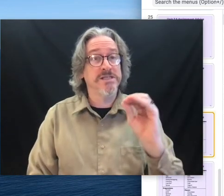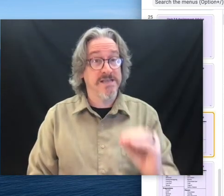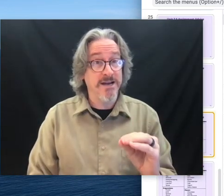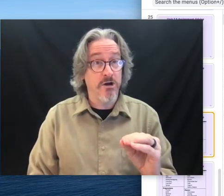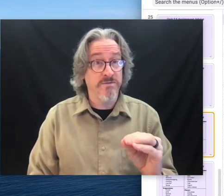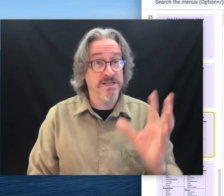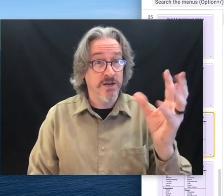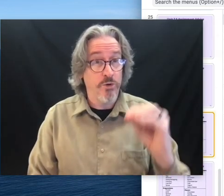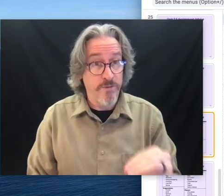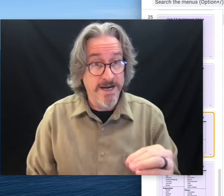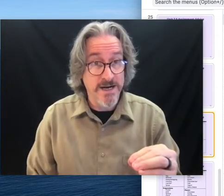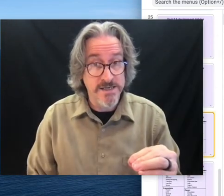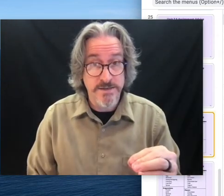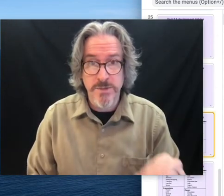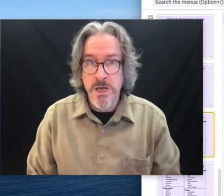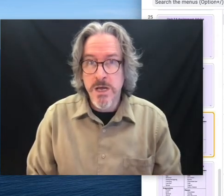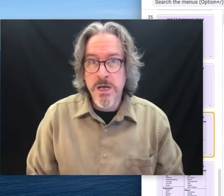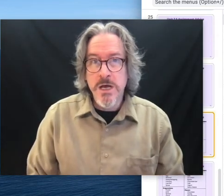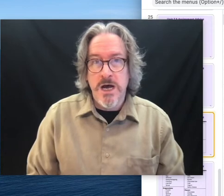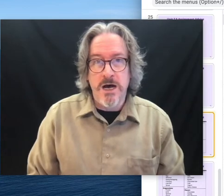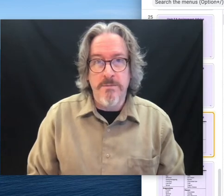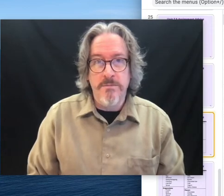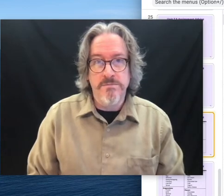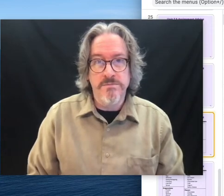you can sign all these and will recognize them.